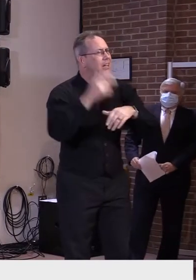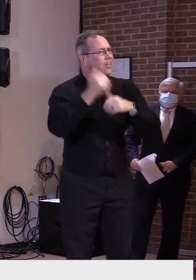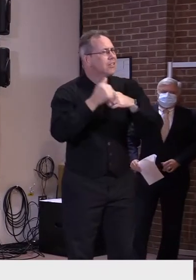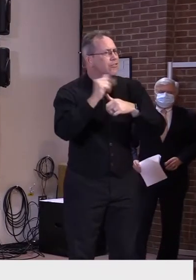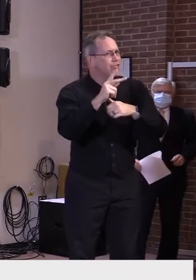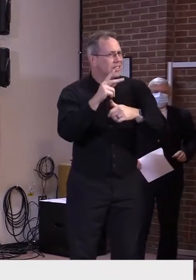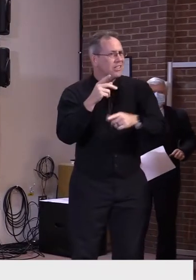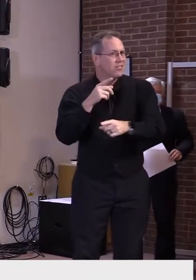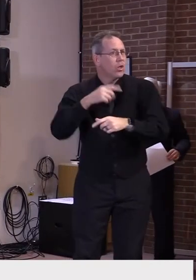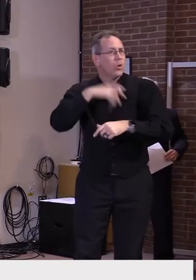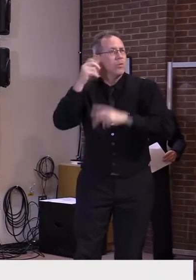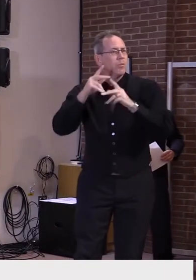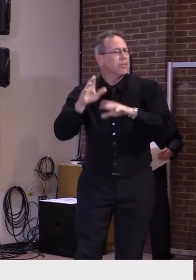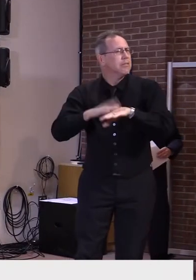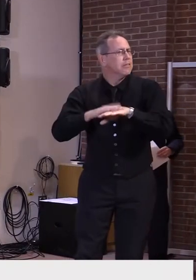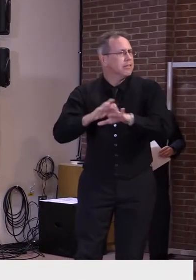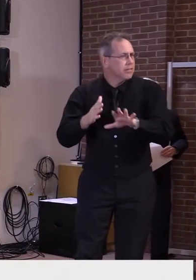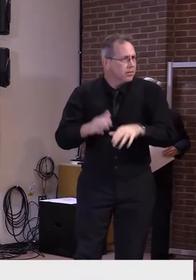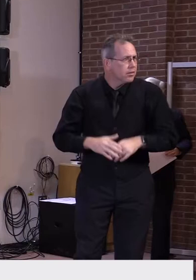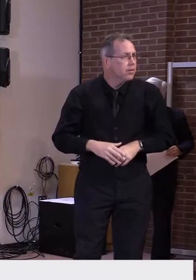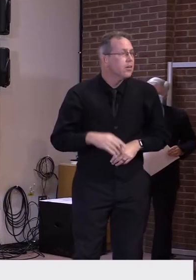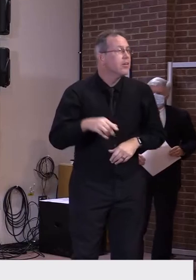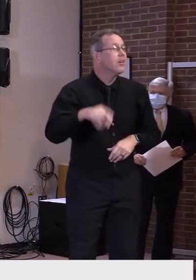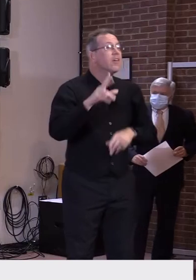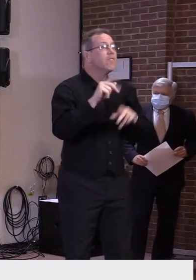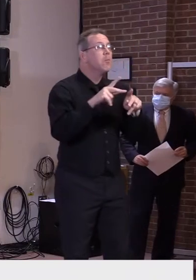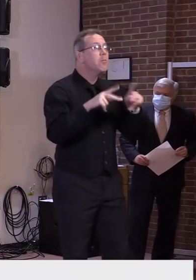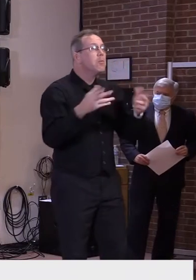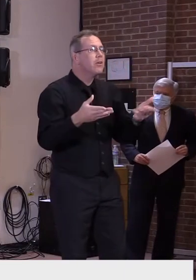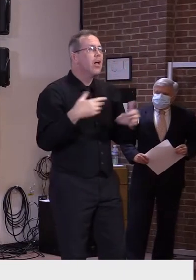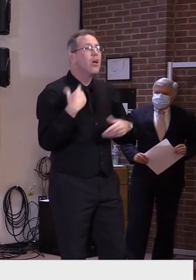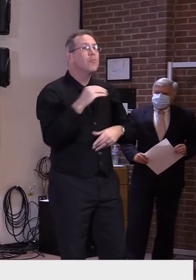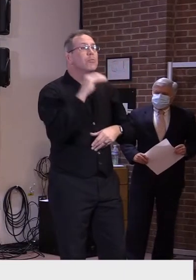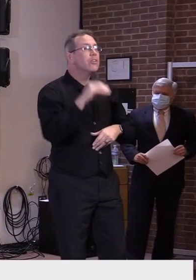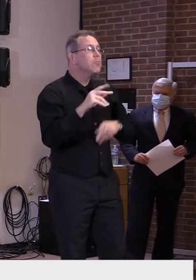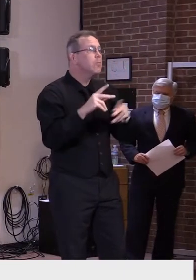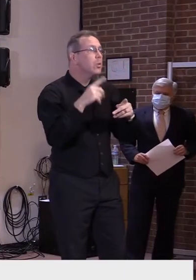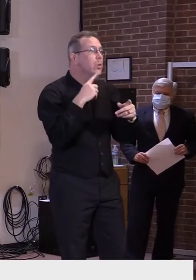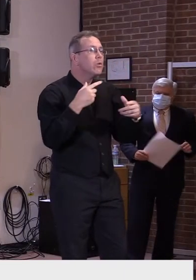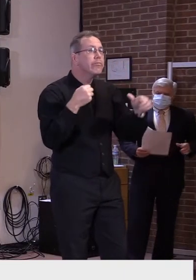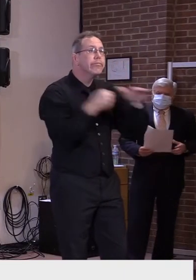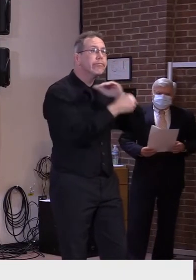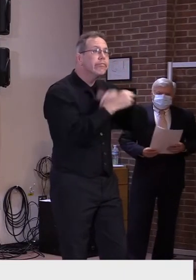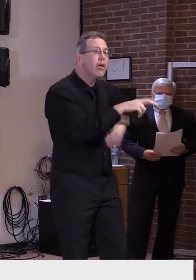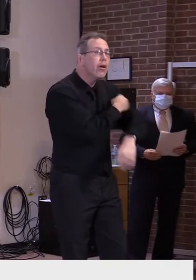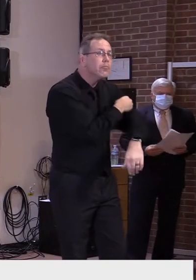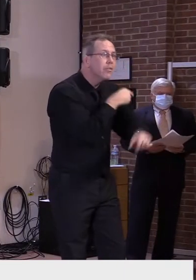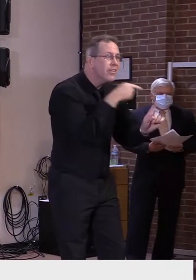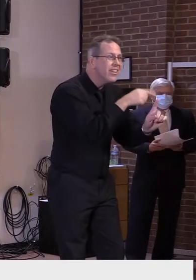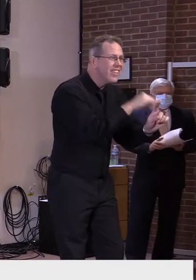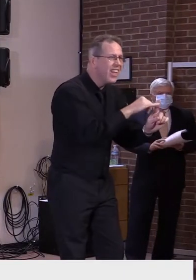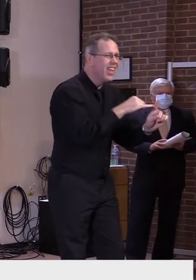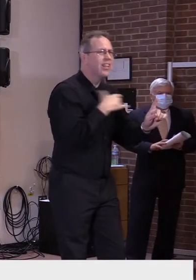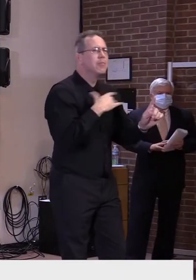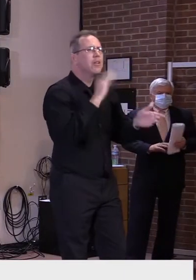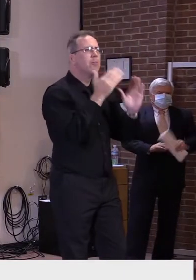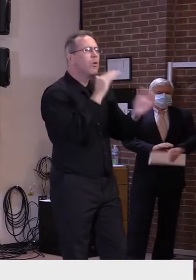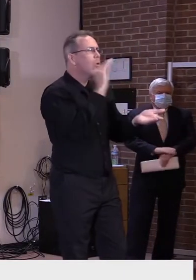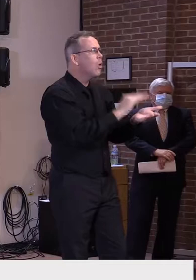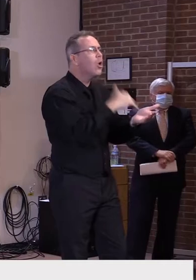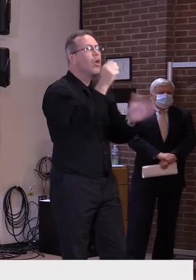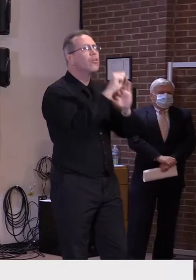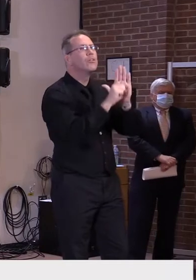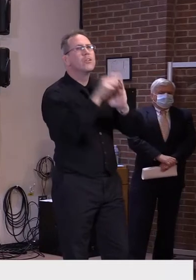rate remains amongst the lowest in the nation, even as cases have climbed. So please, get your